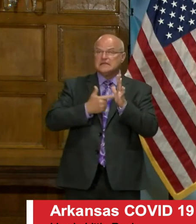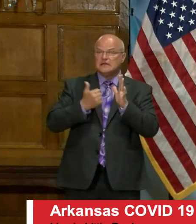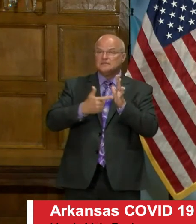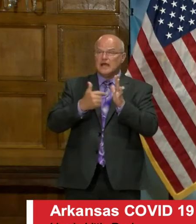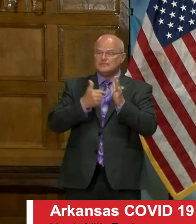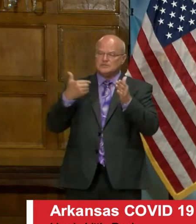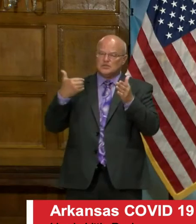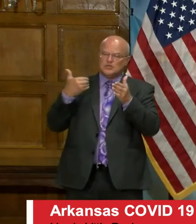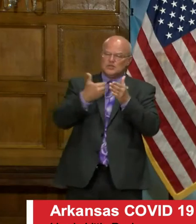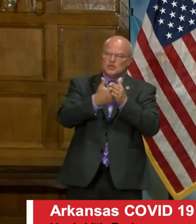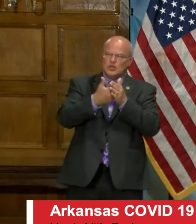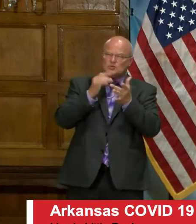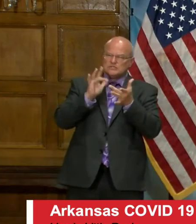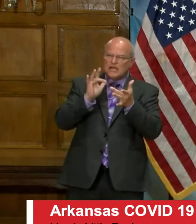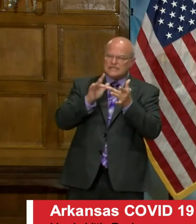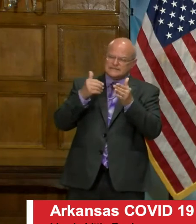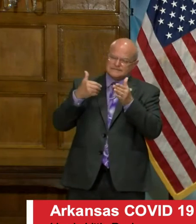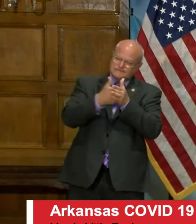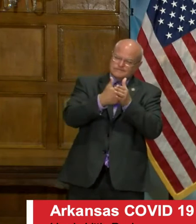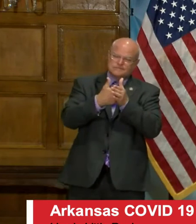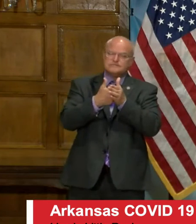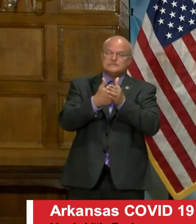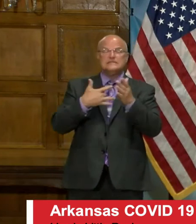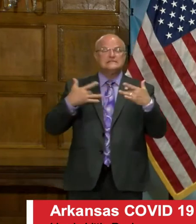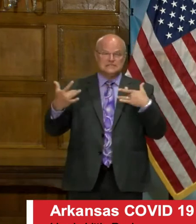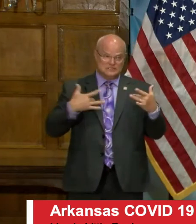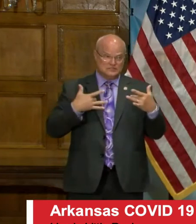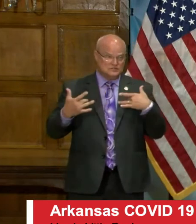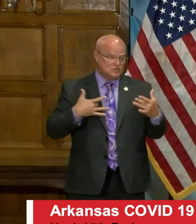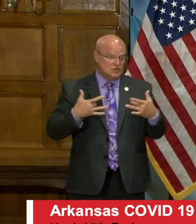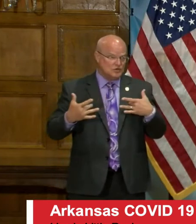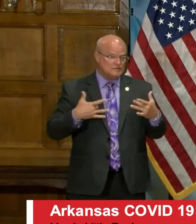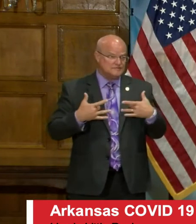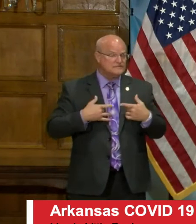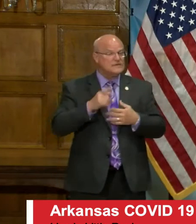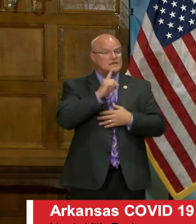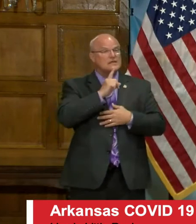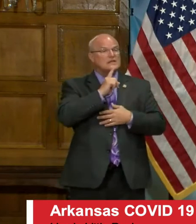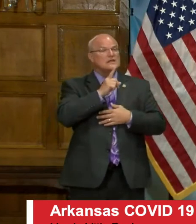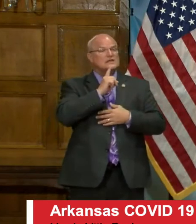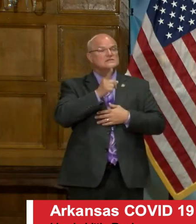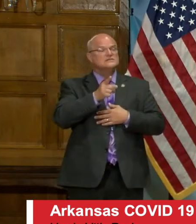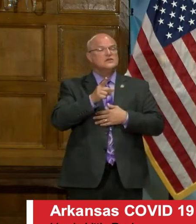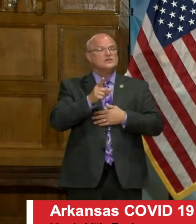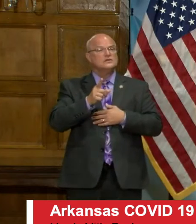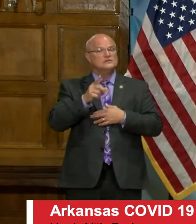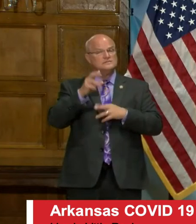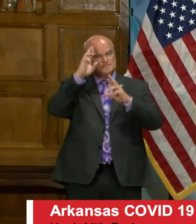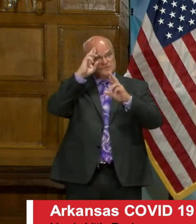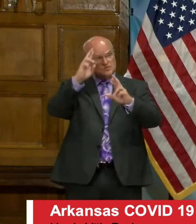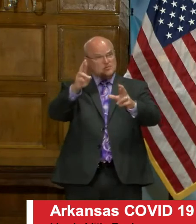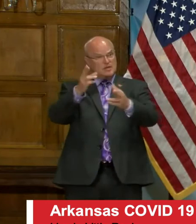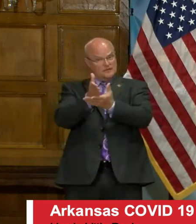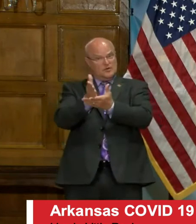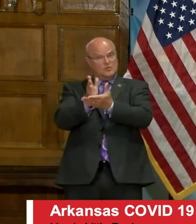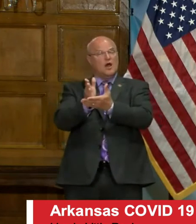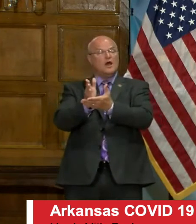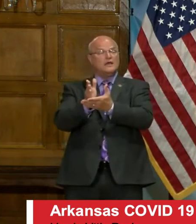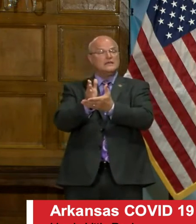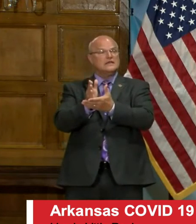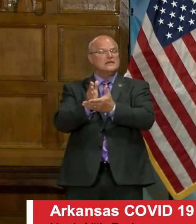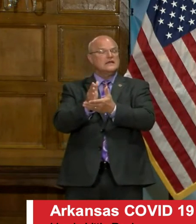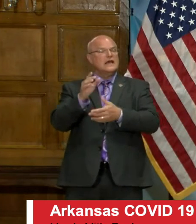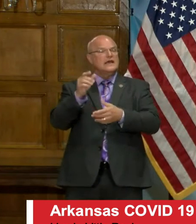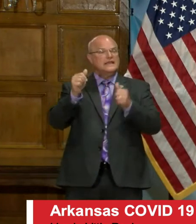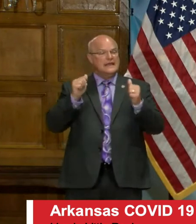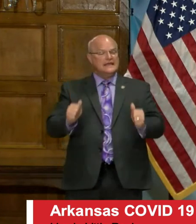instances close contact, and that is a concern. It's certainly respectful of their right, and that's important